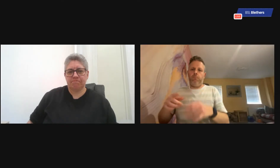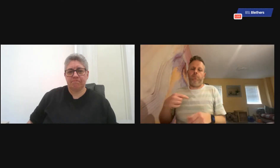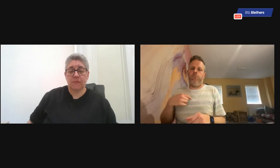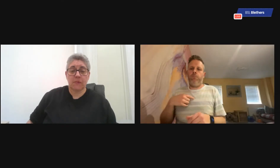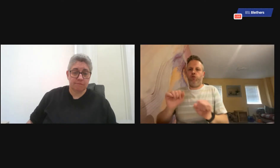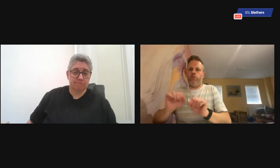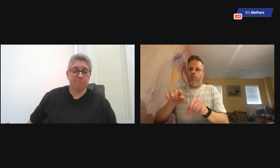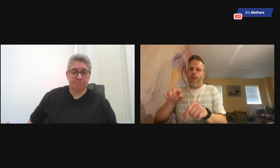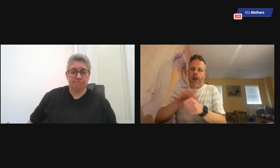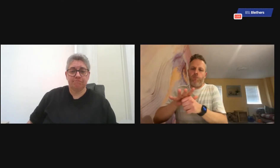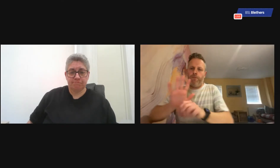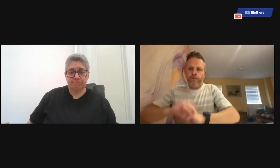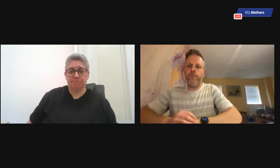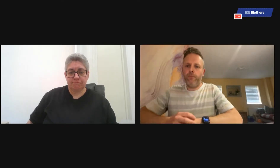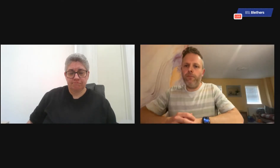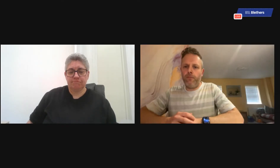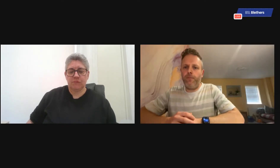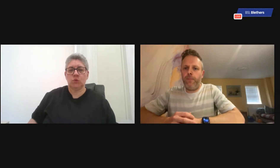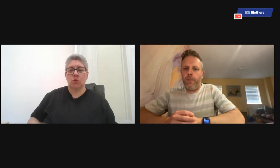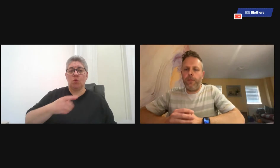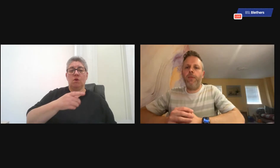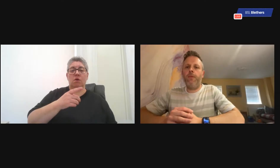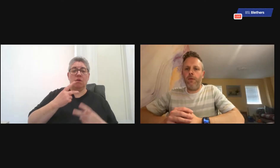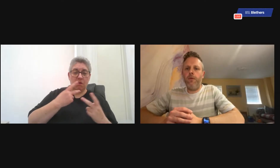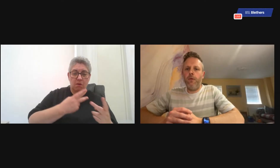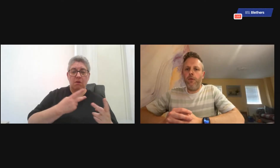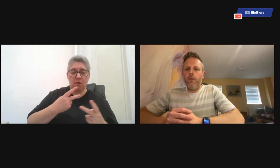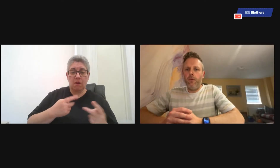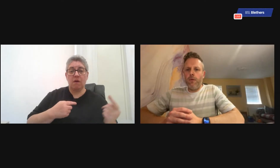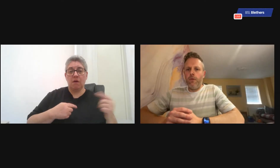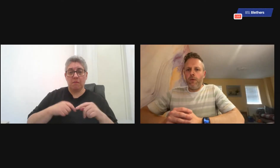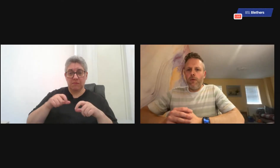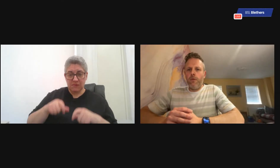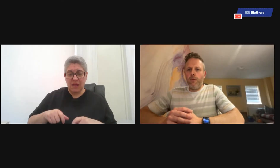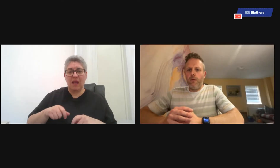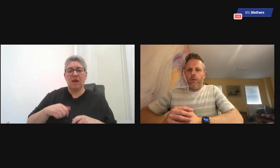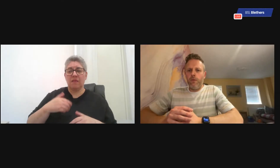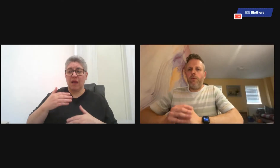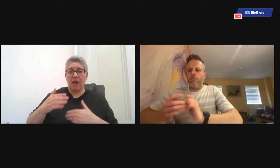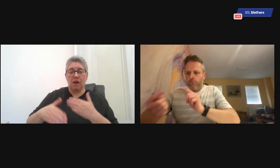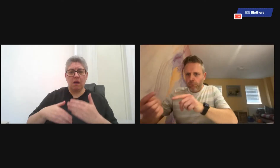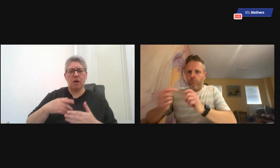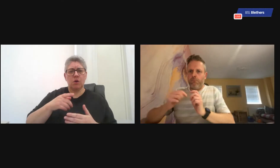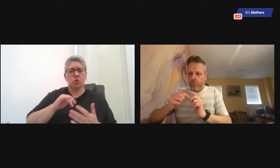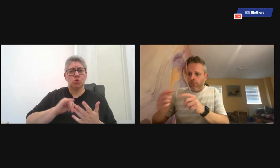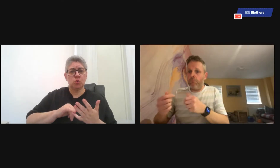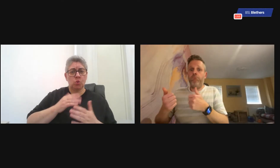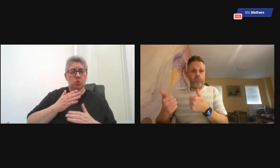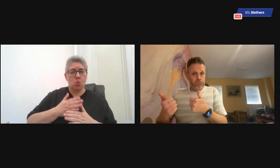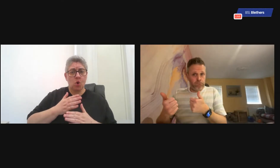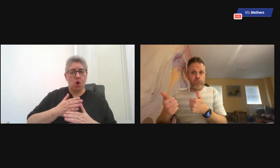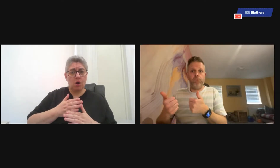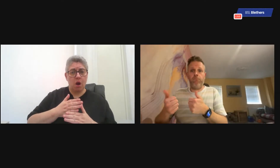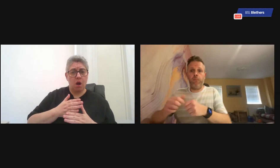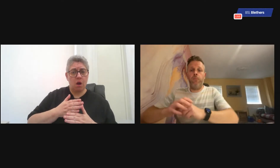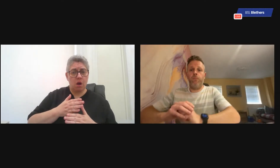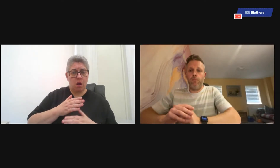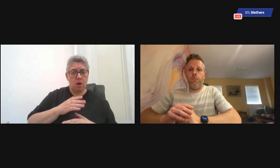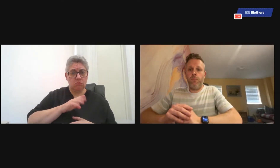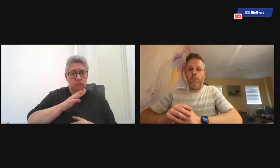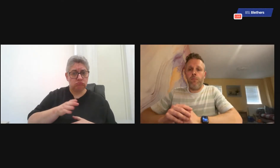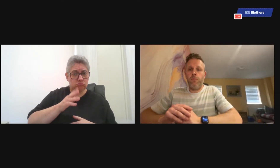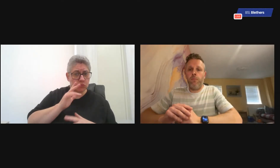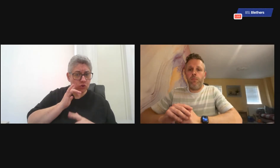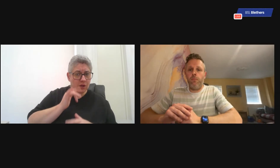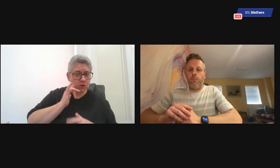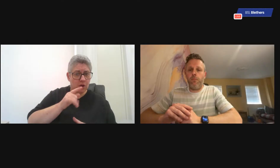different process. But of course, you can be put in an emergency situation and the child comes in quickly. Sure. So there are a number of visits, then